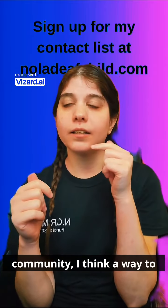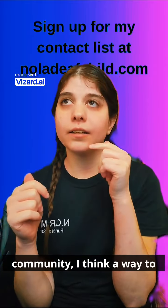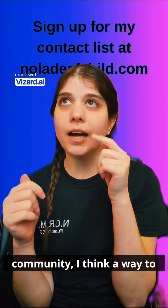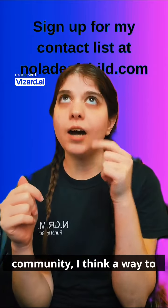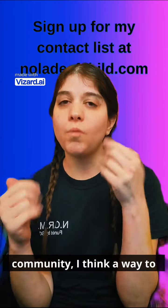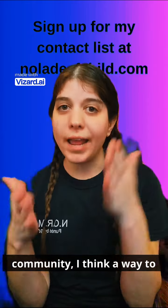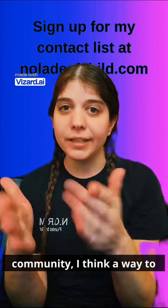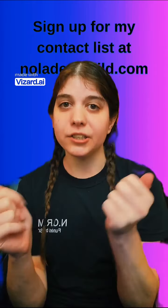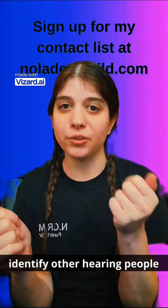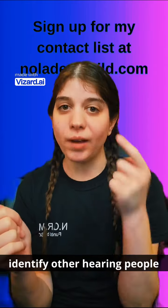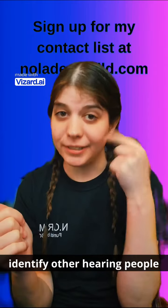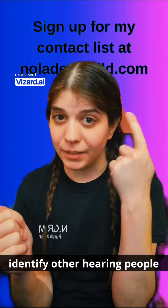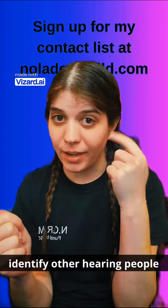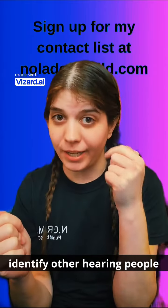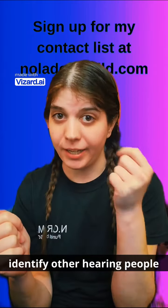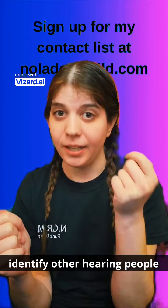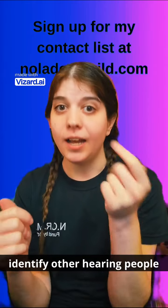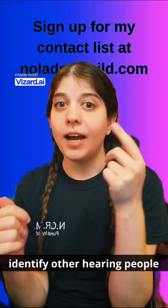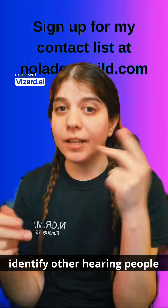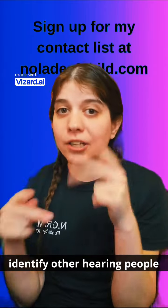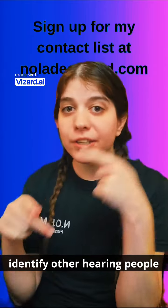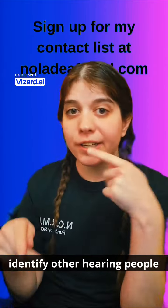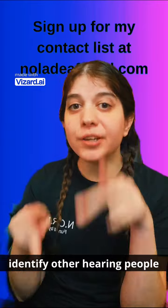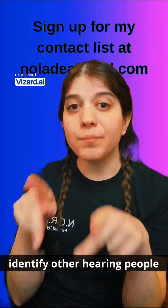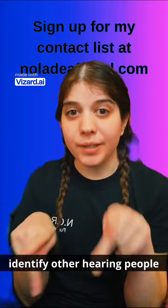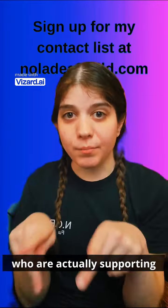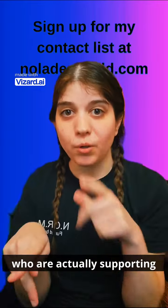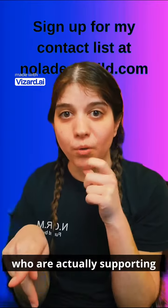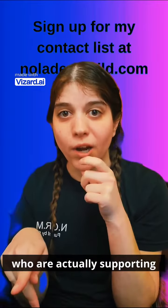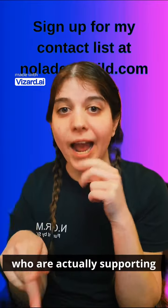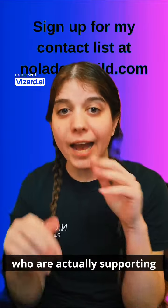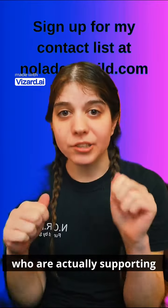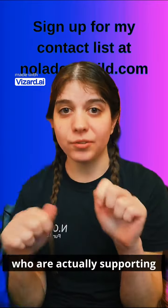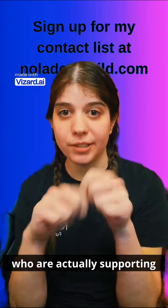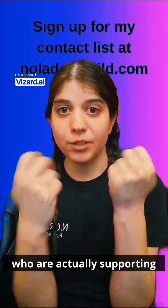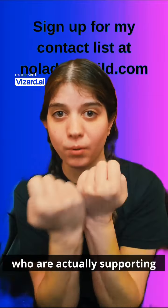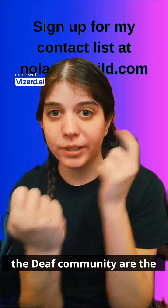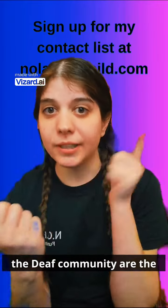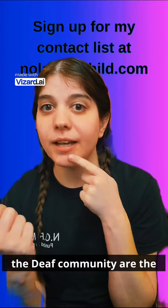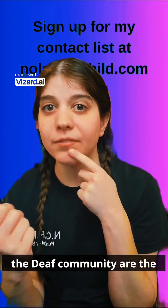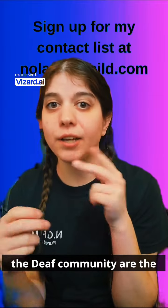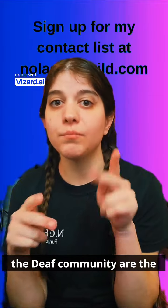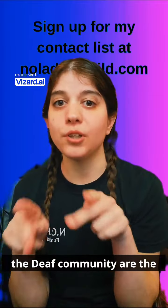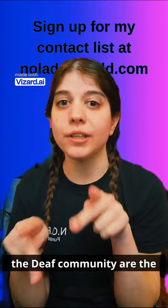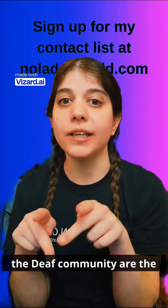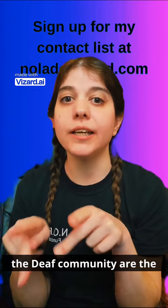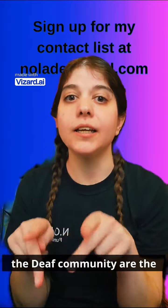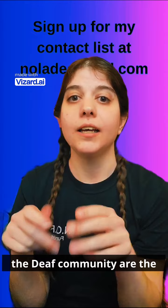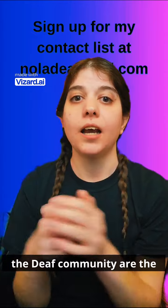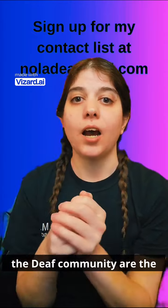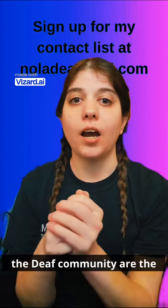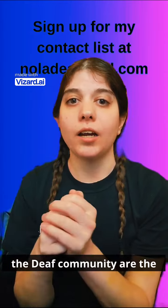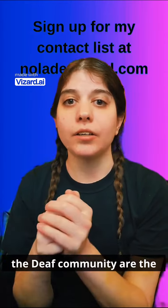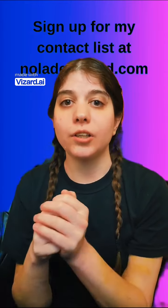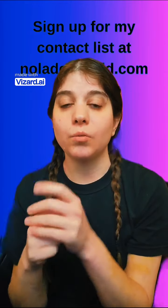a way to identify other hearing people who are actually supporting the deaf community are the